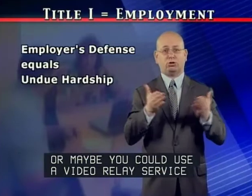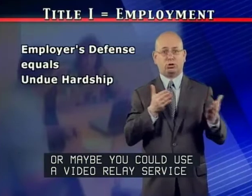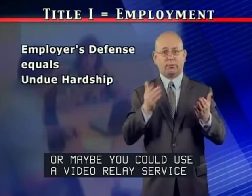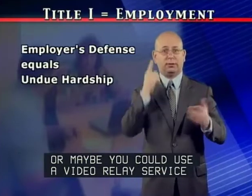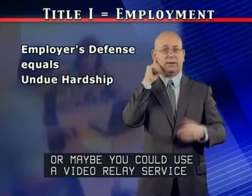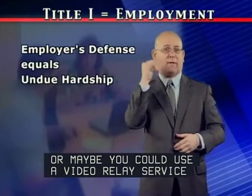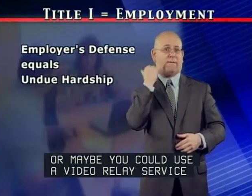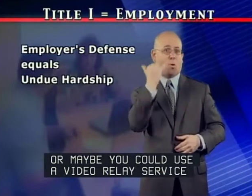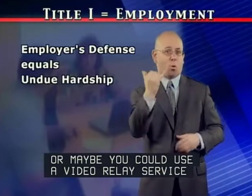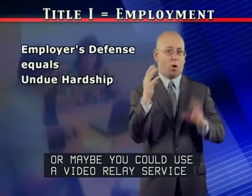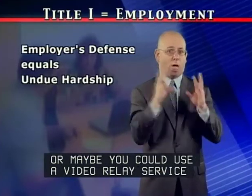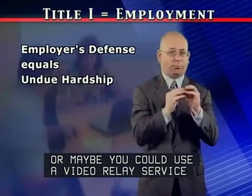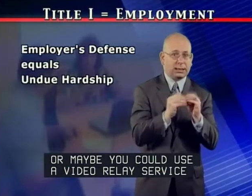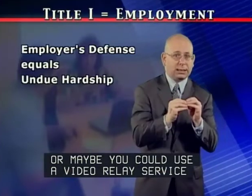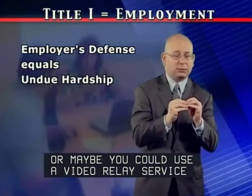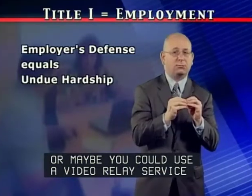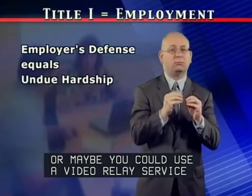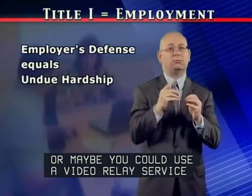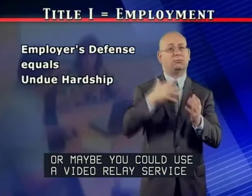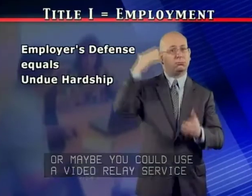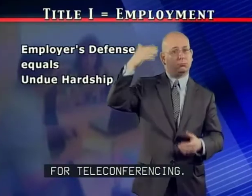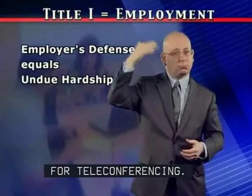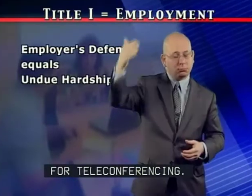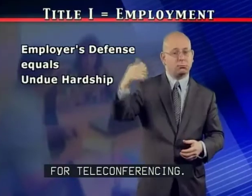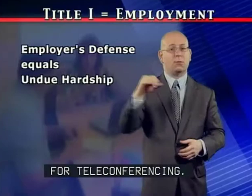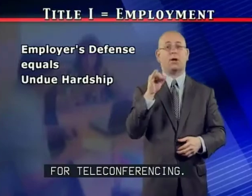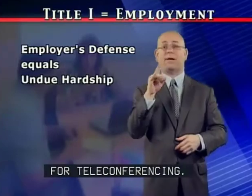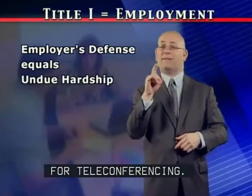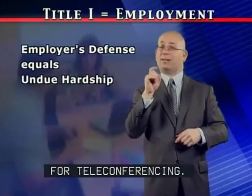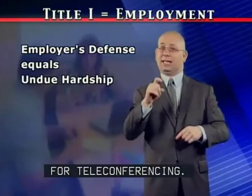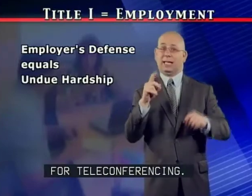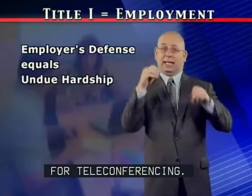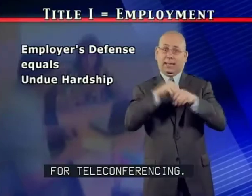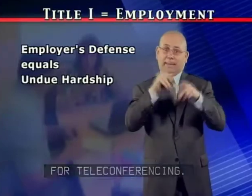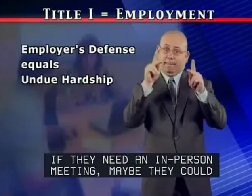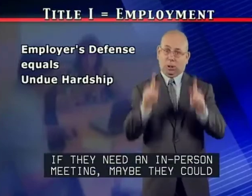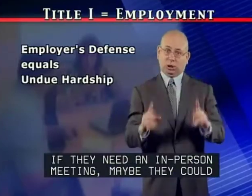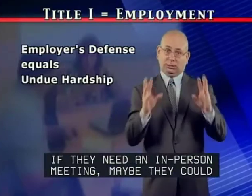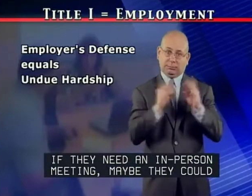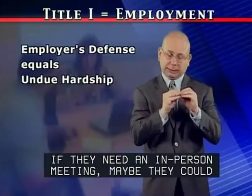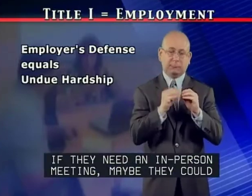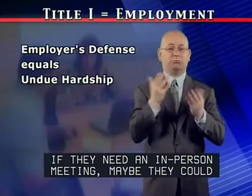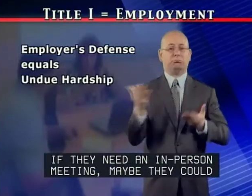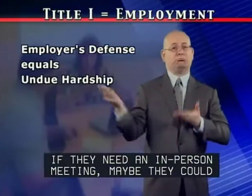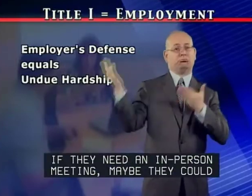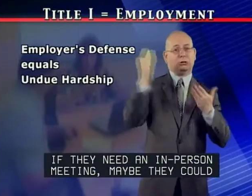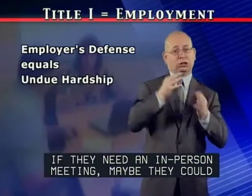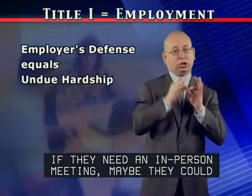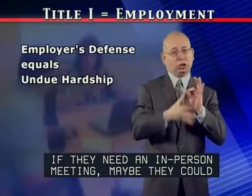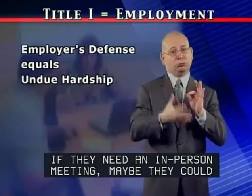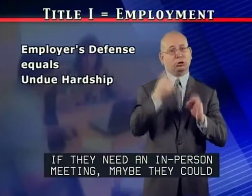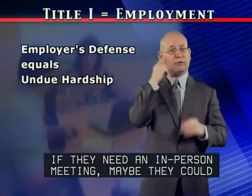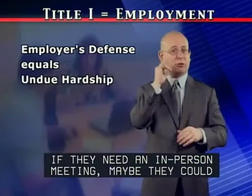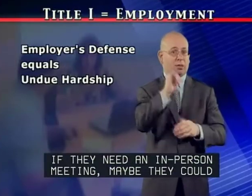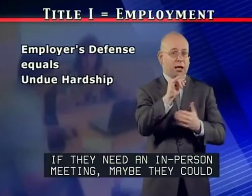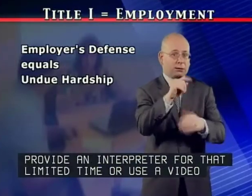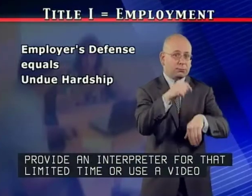or maybe you could use a video relay service for teleconferencing. If they need an in-person meeting, maybe they